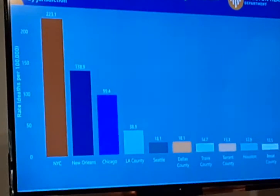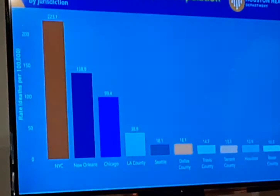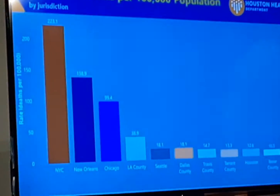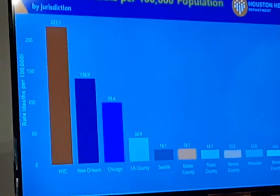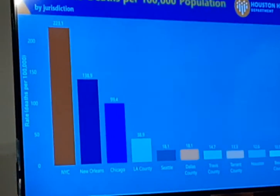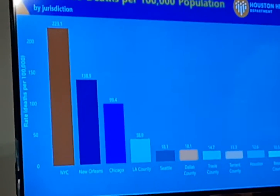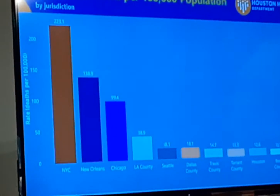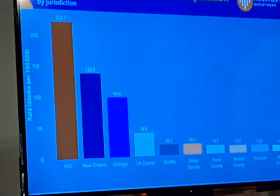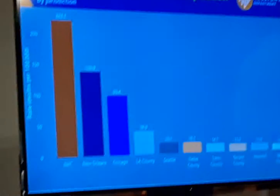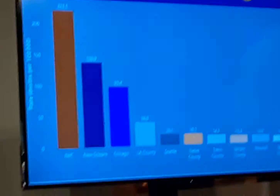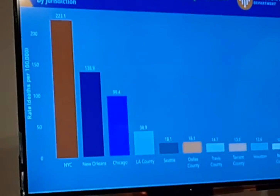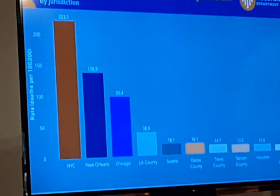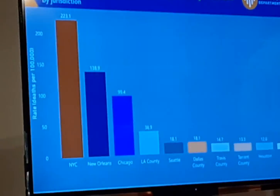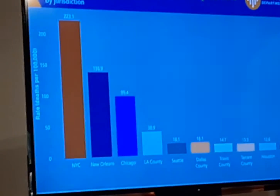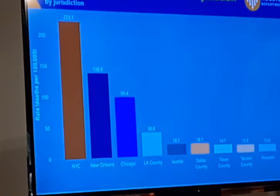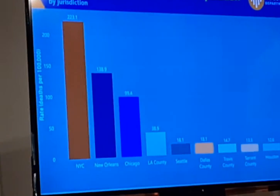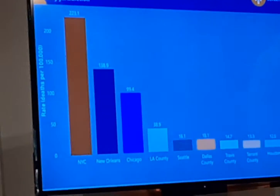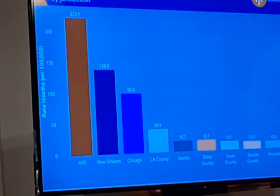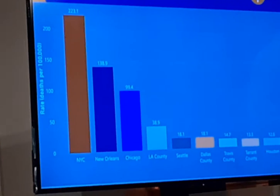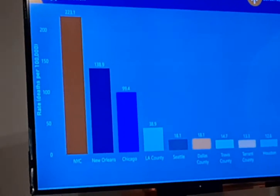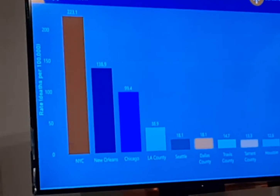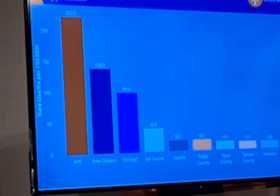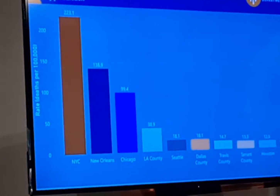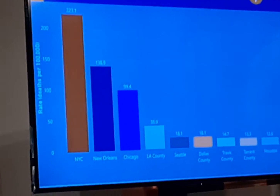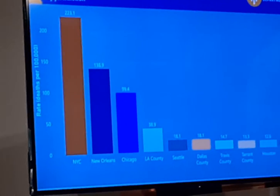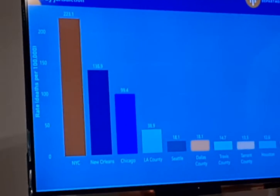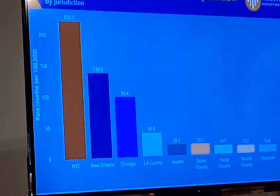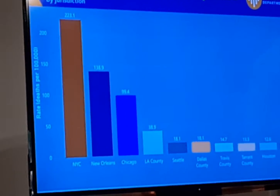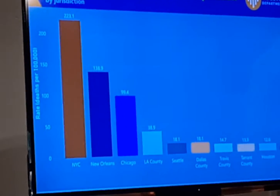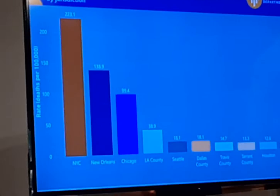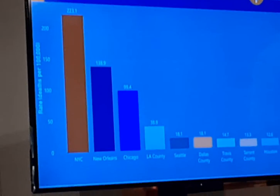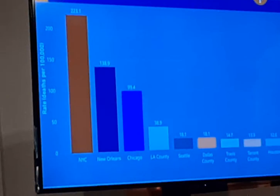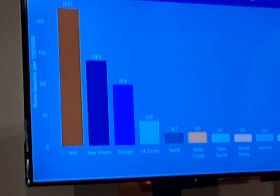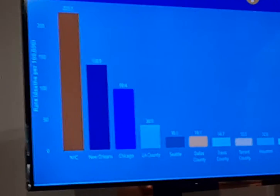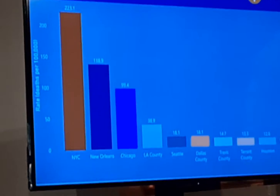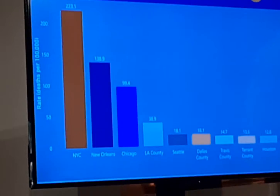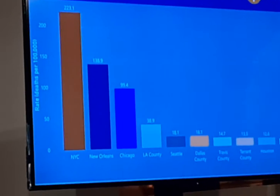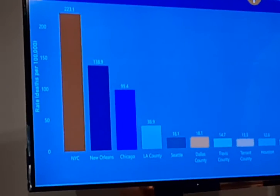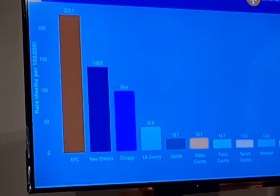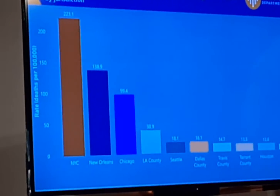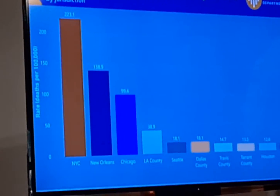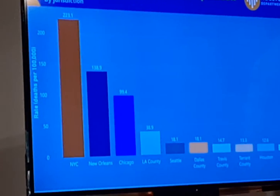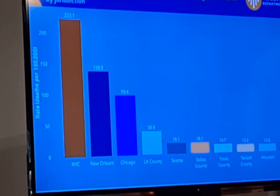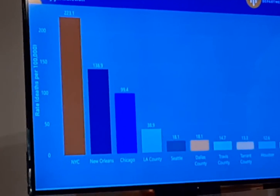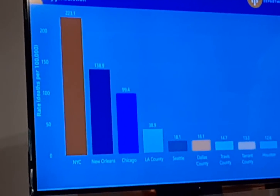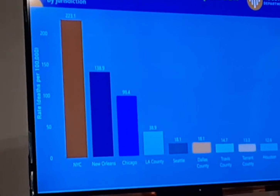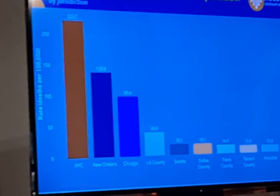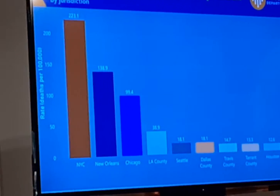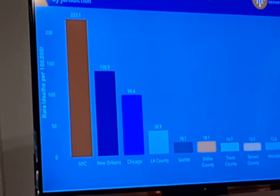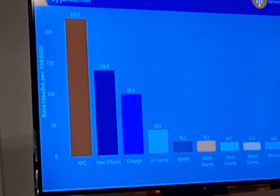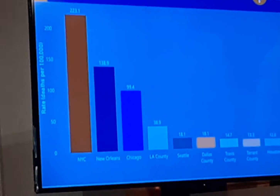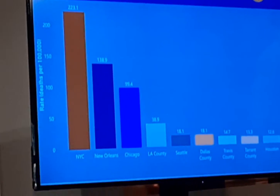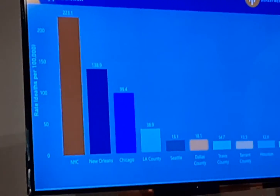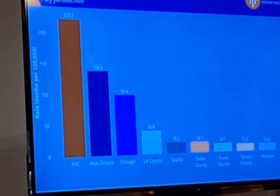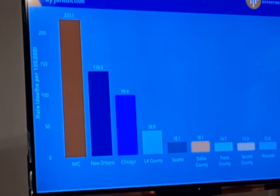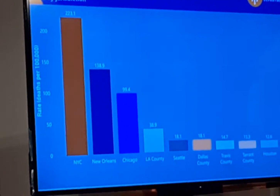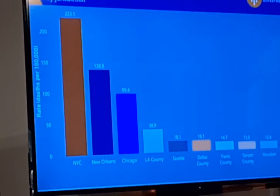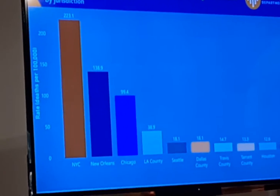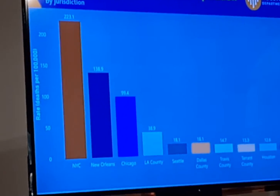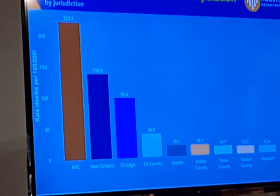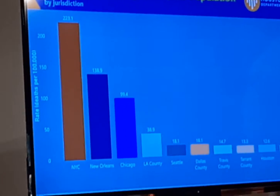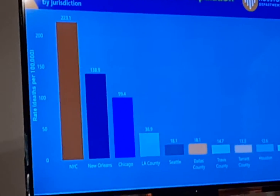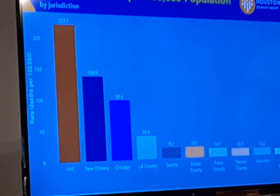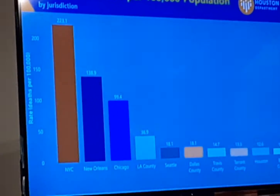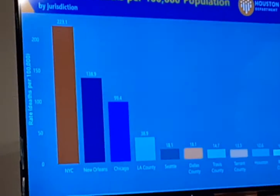Angeles. But if you look on this slide, you're going to have to go way over to the right to find Houston. That's relatively good. We really need